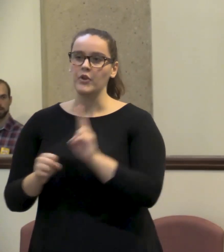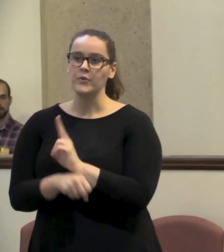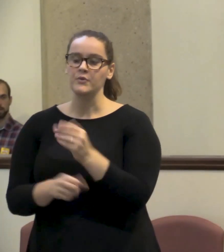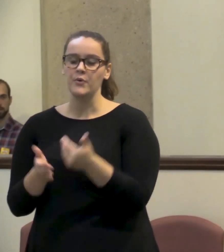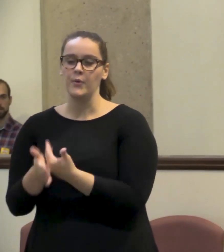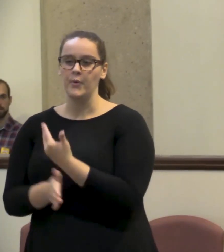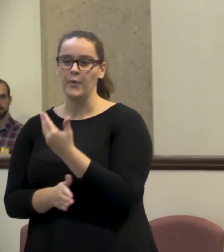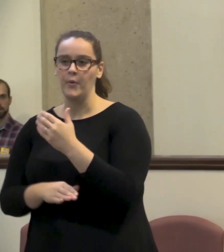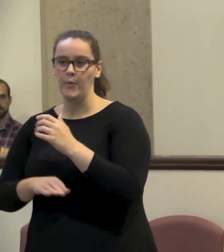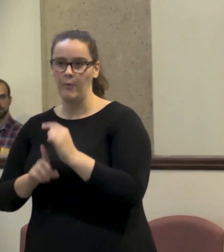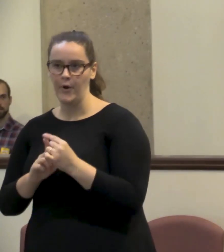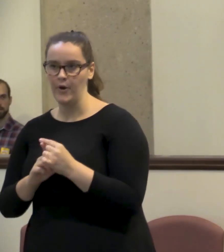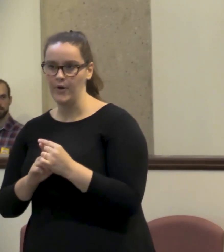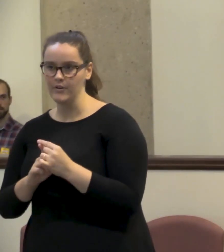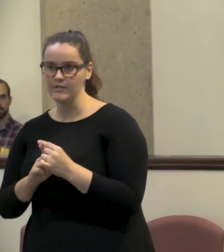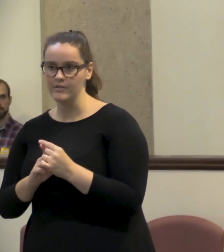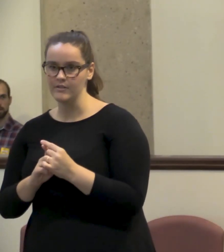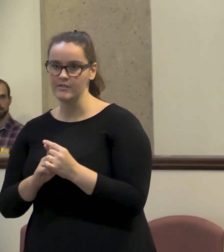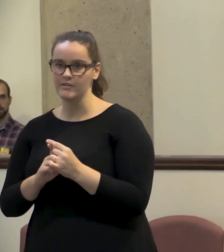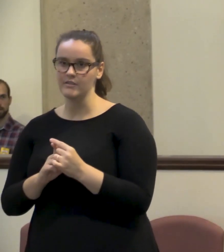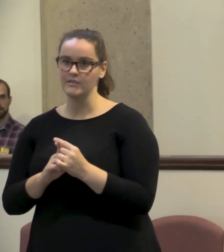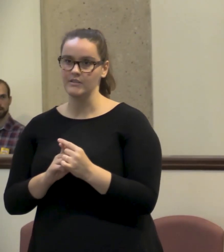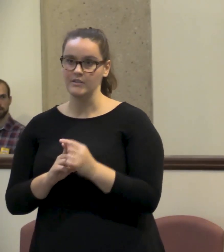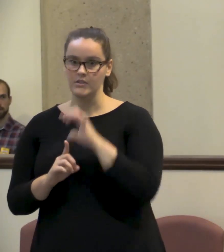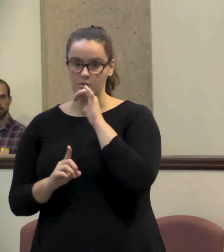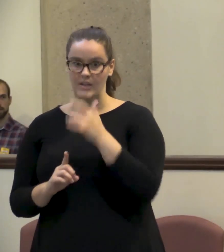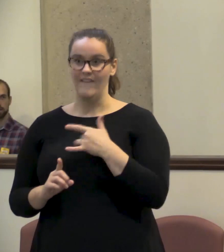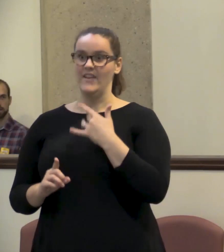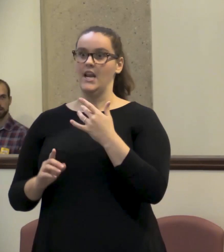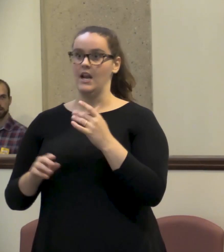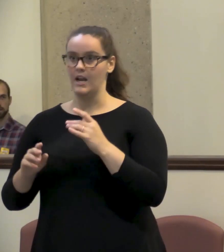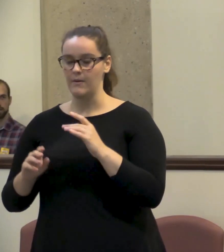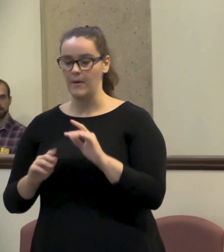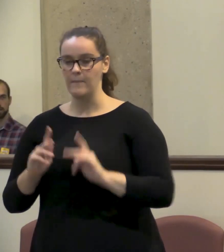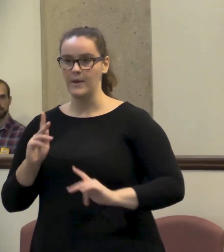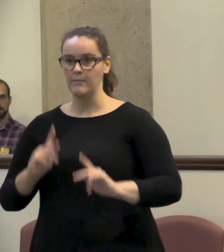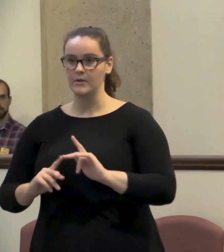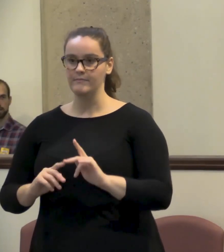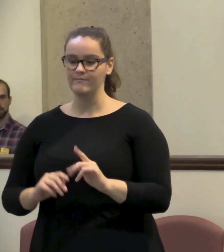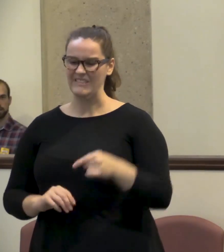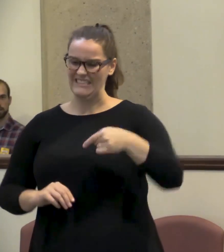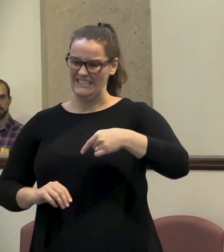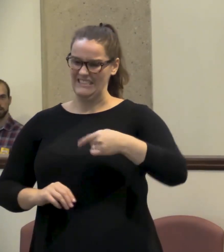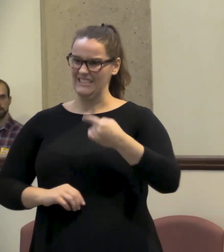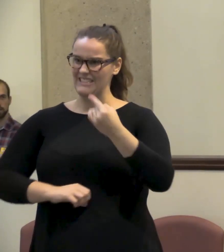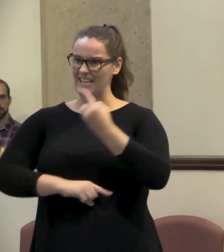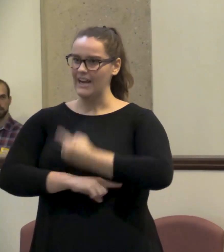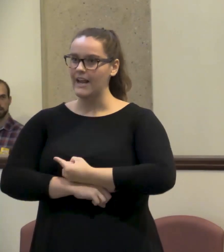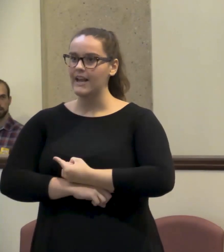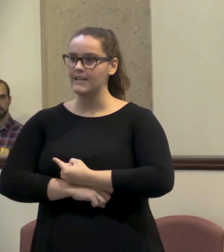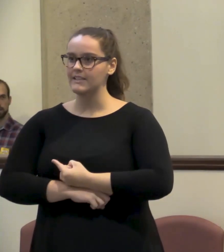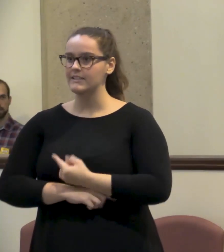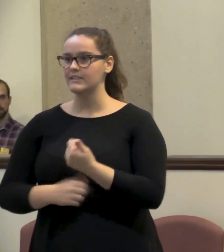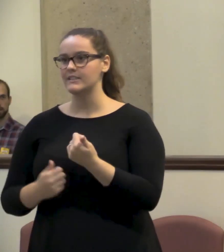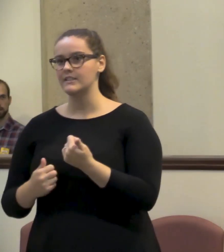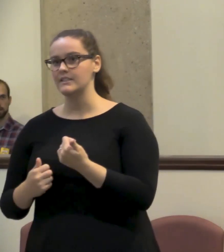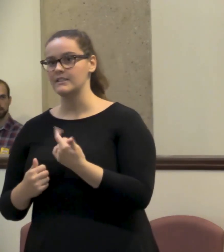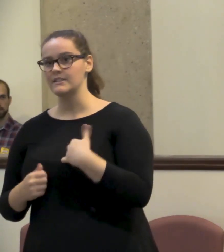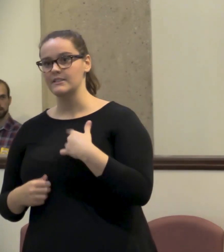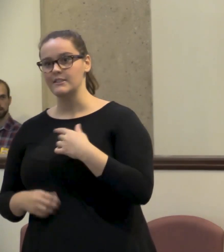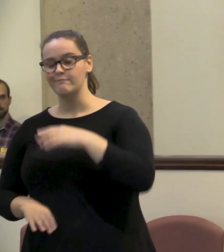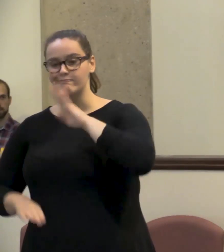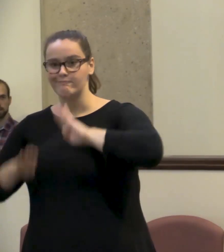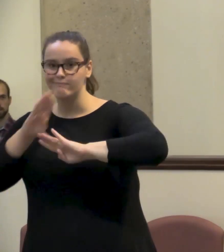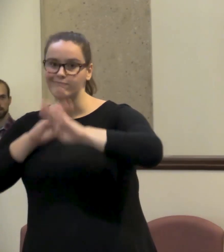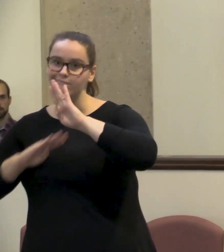doesn't offend modern sensibilities. But he said, these are the days that try men and women's